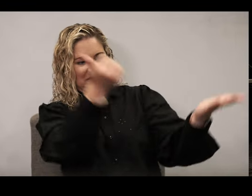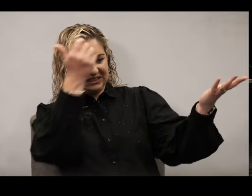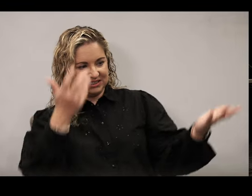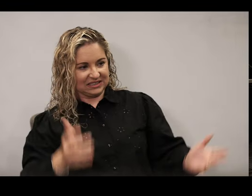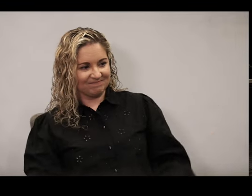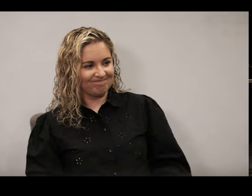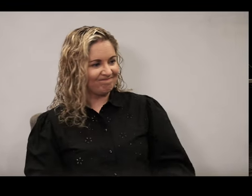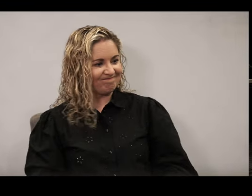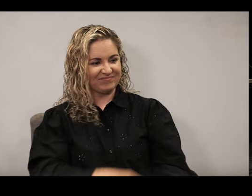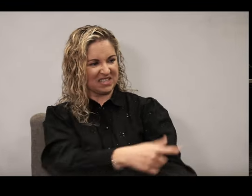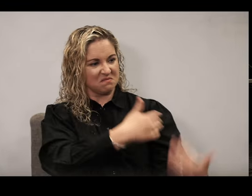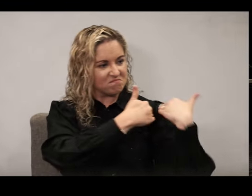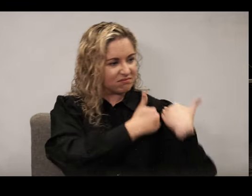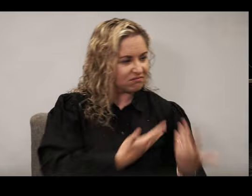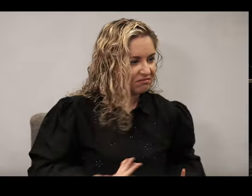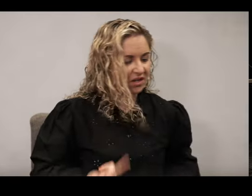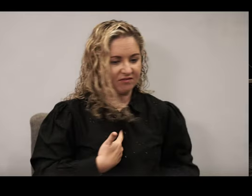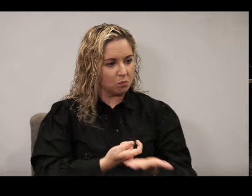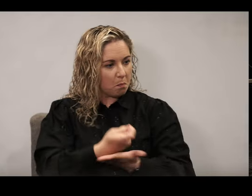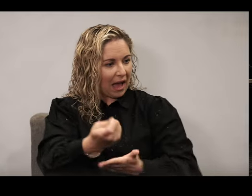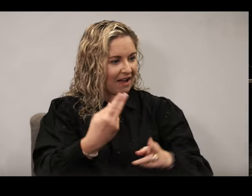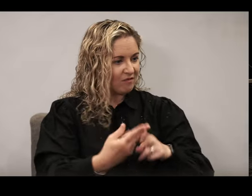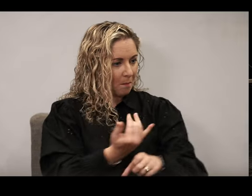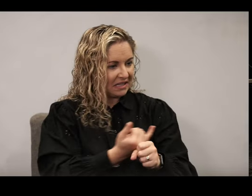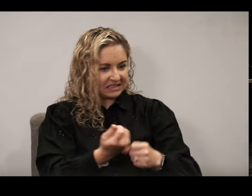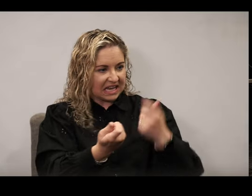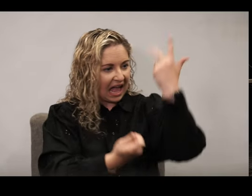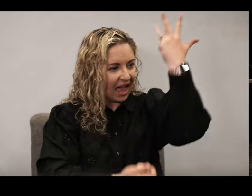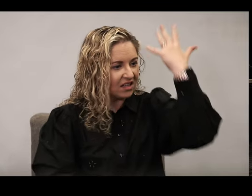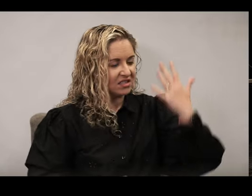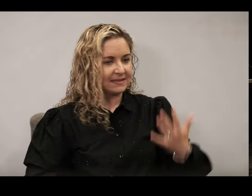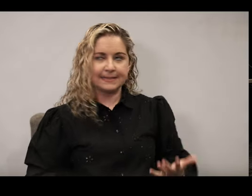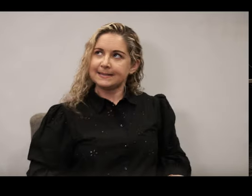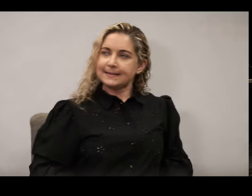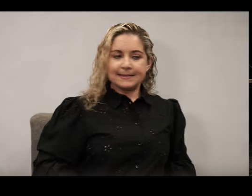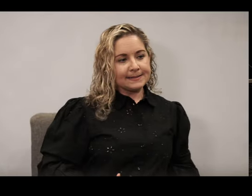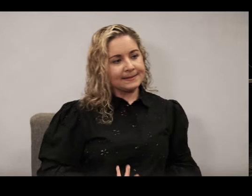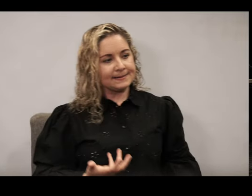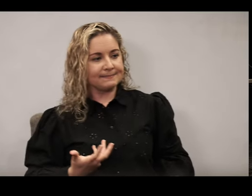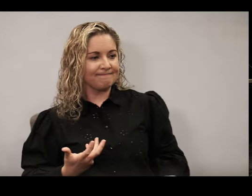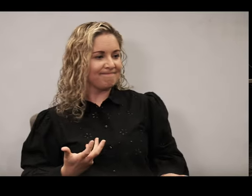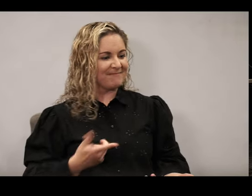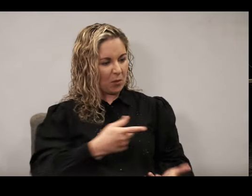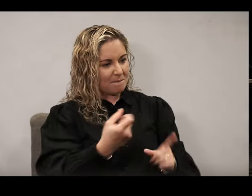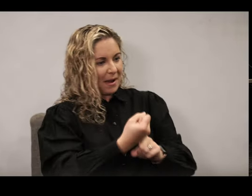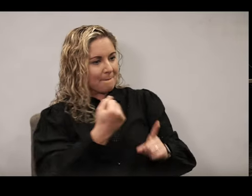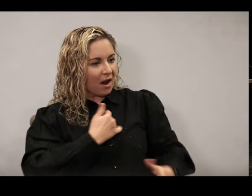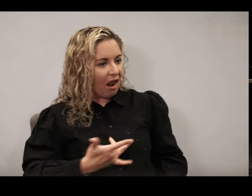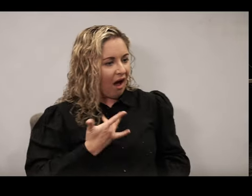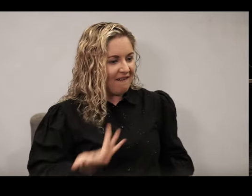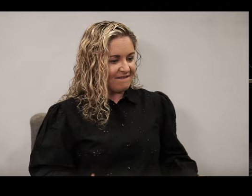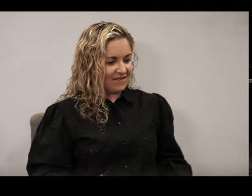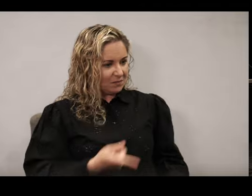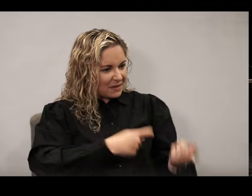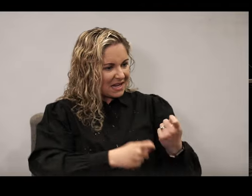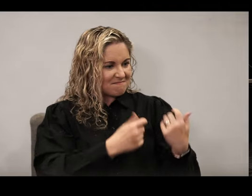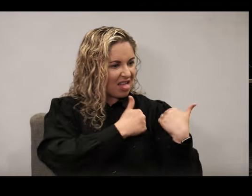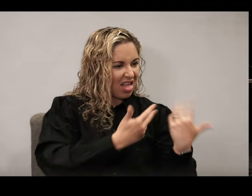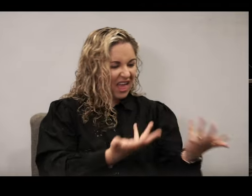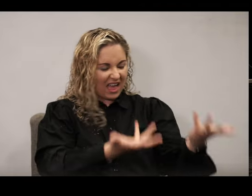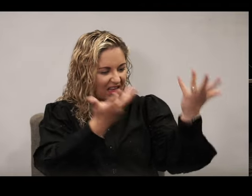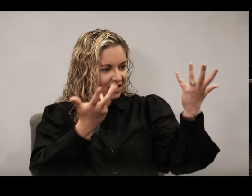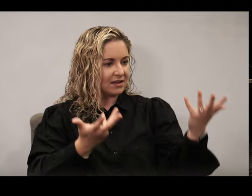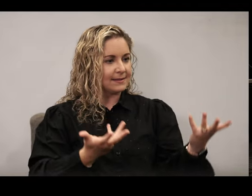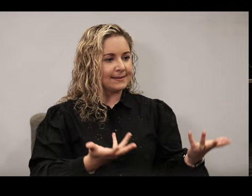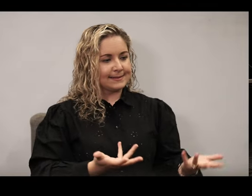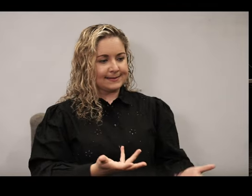possibility. Because for many of us, parents can become a massive impact on your life, a real burden. And if